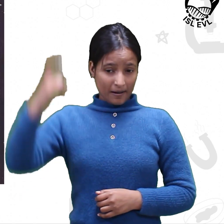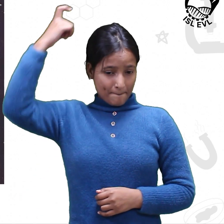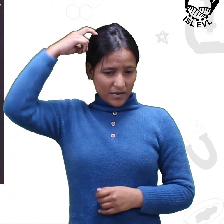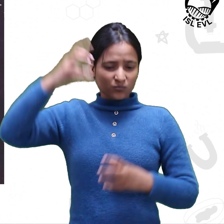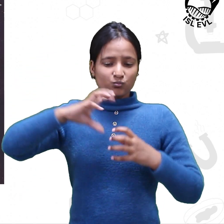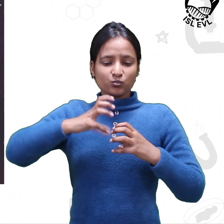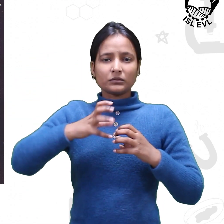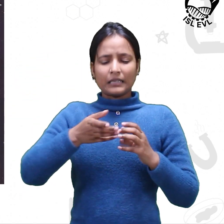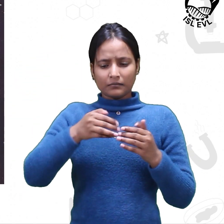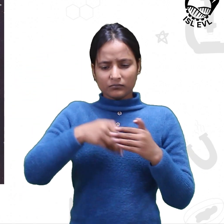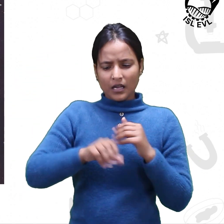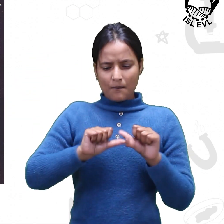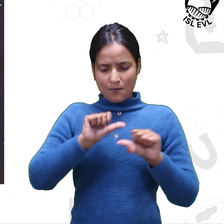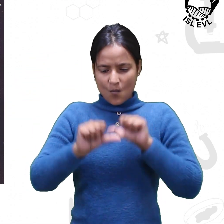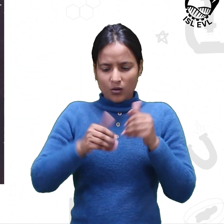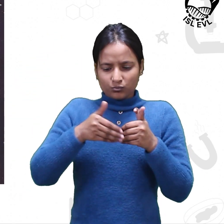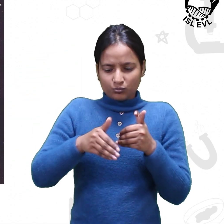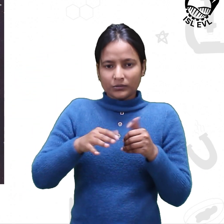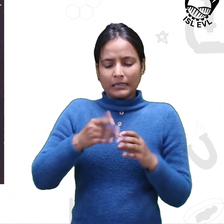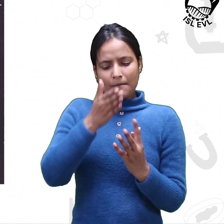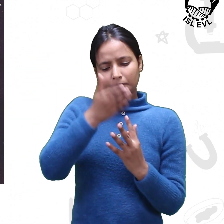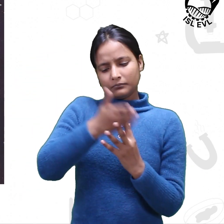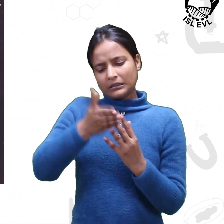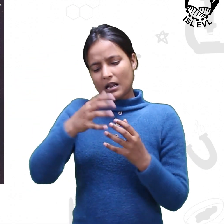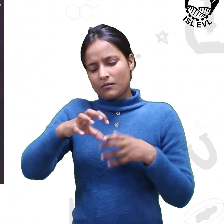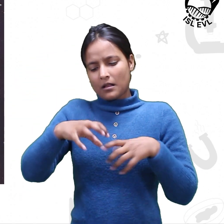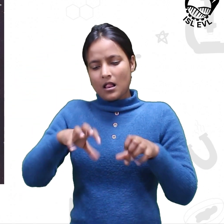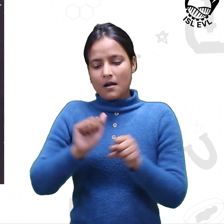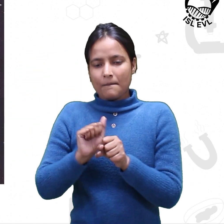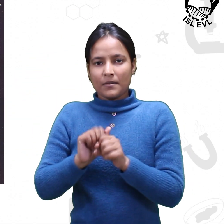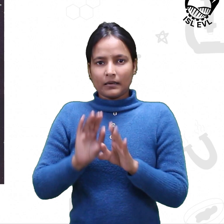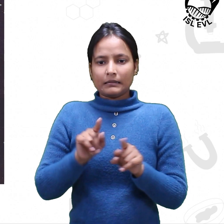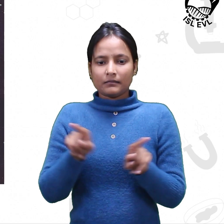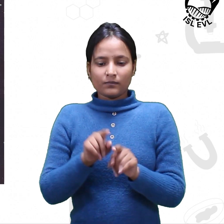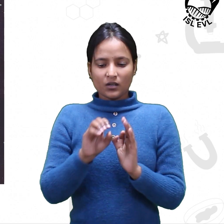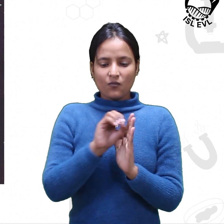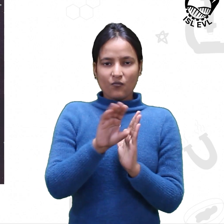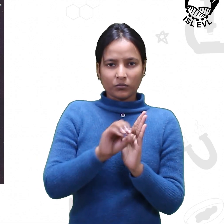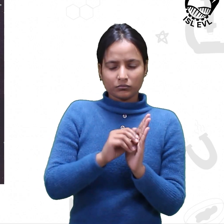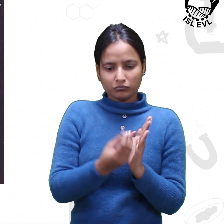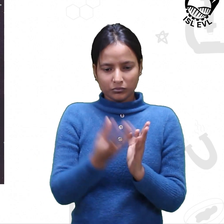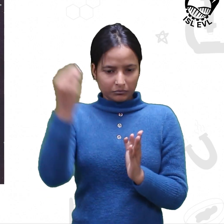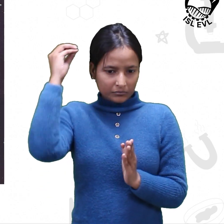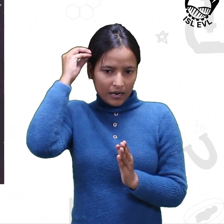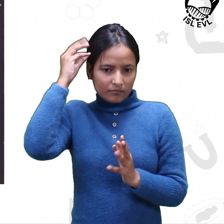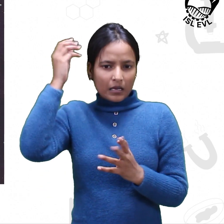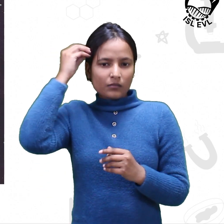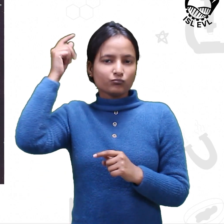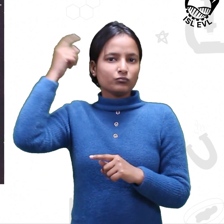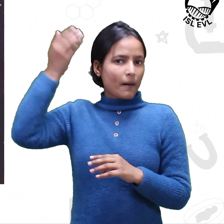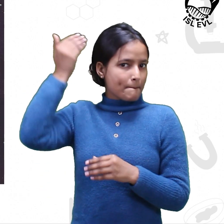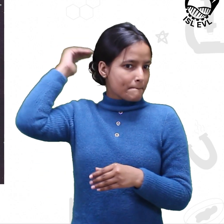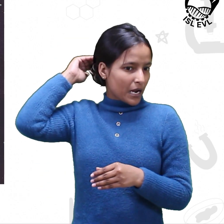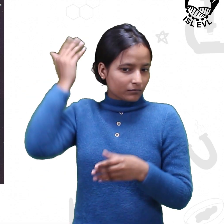organize the information in special compartments in the brain, it basically has to replay the information. And this